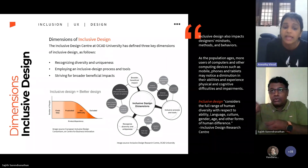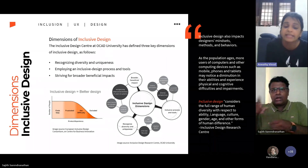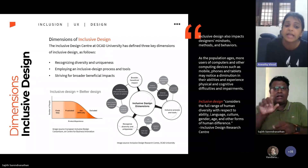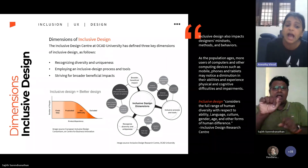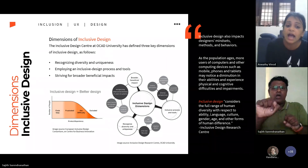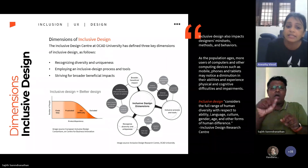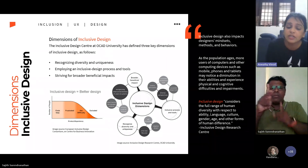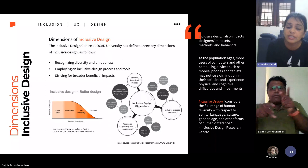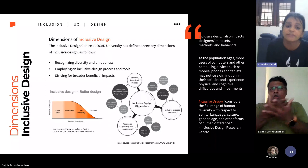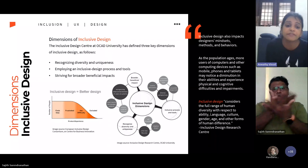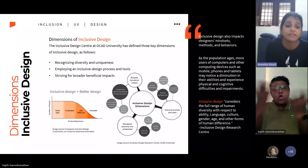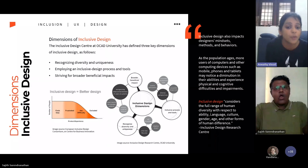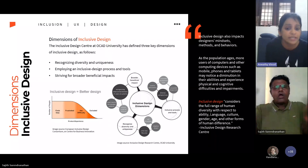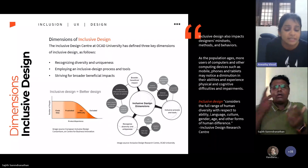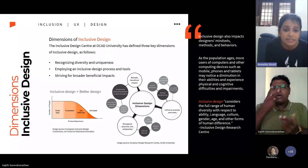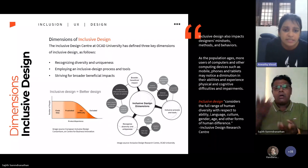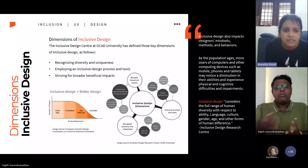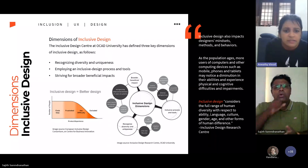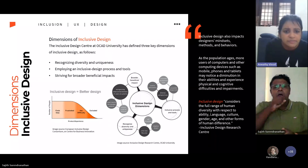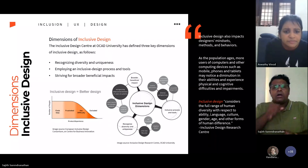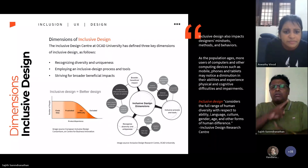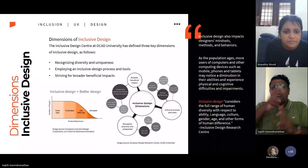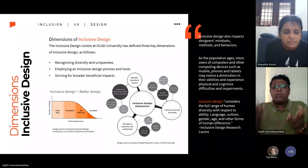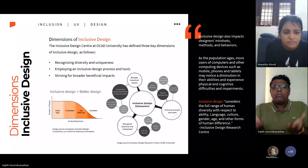tools. Ask yourself different questions.